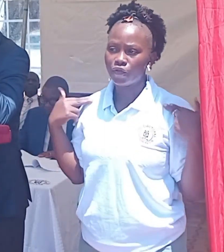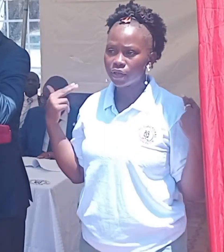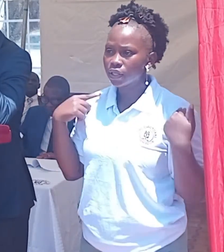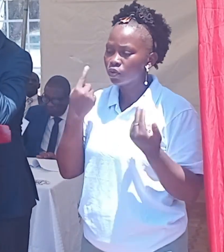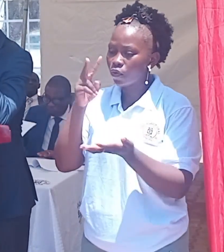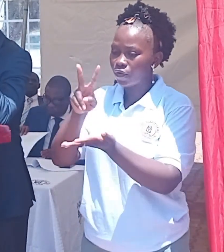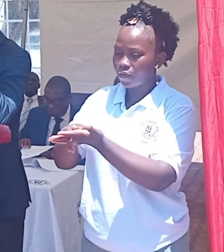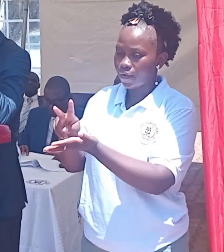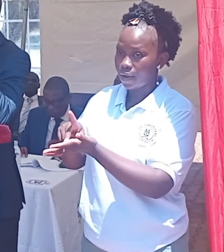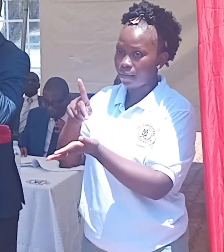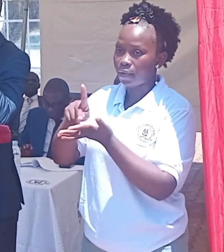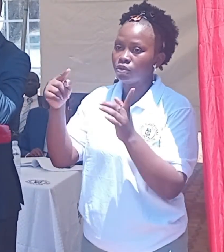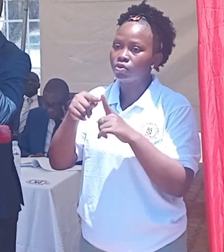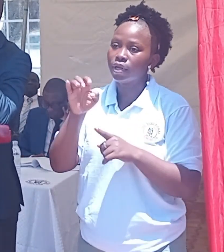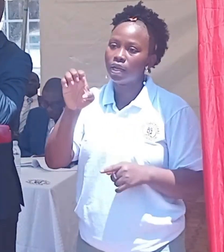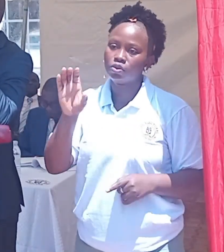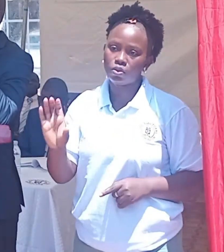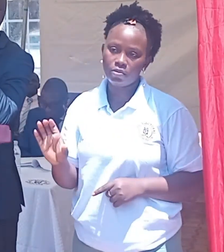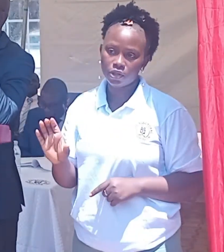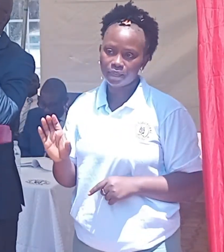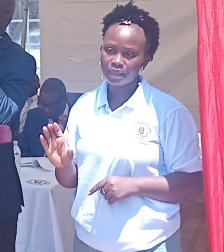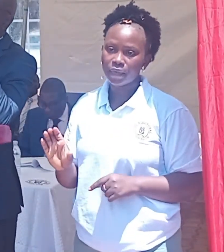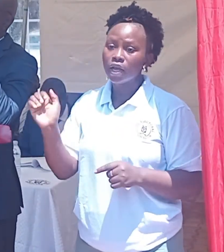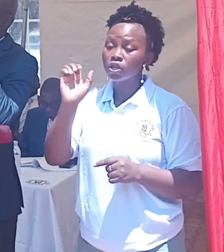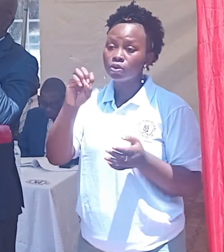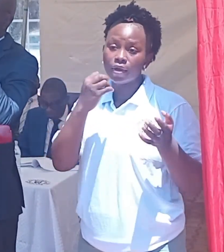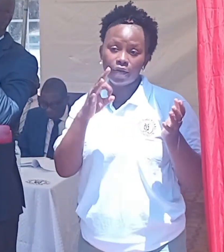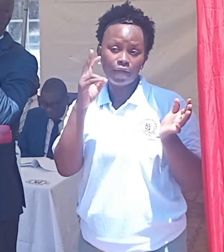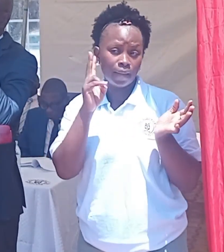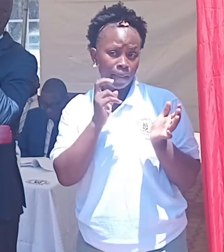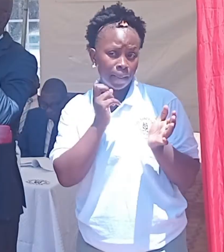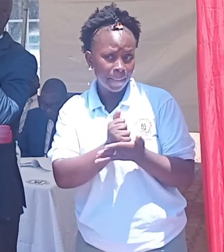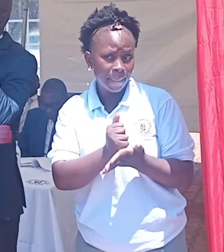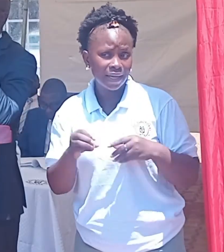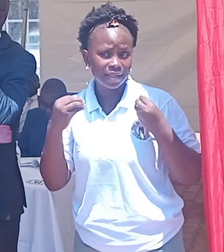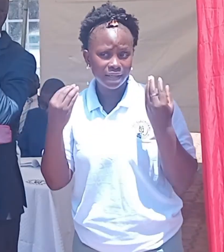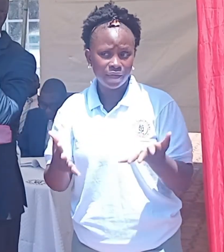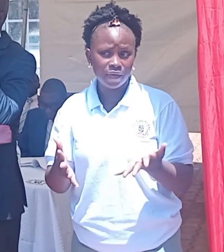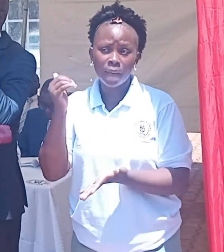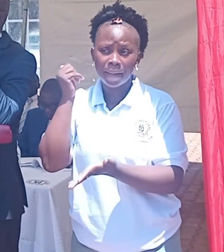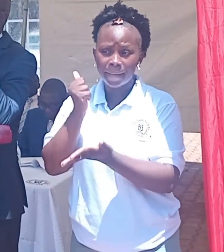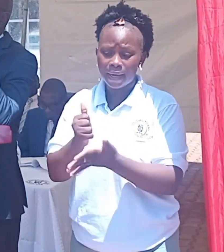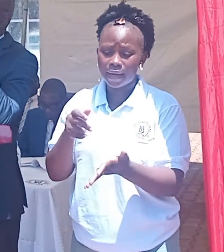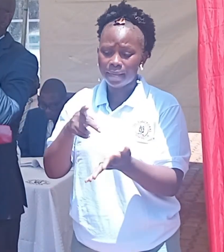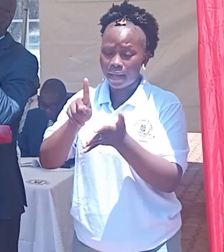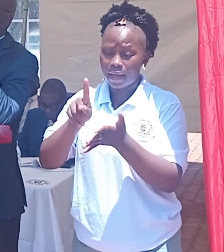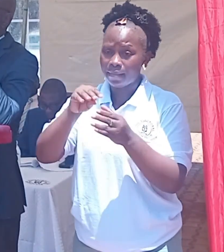the payment with the Electoral Commission. So if the bank has issued you a bank payment slip, go with that